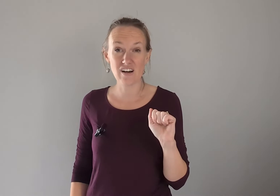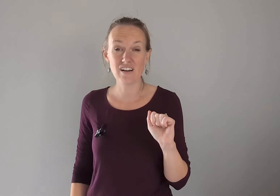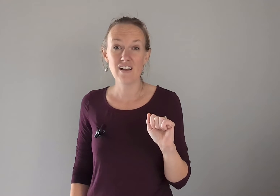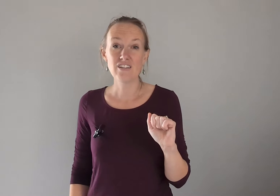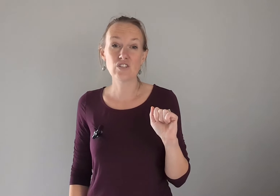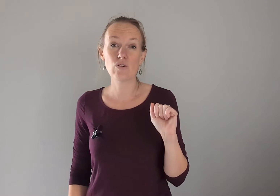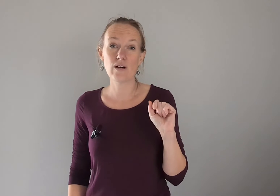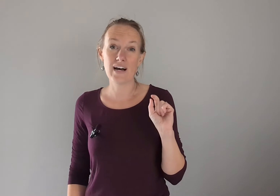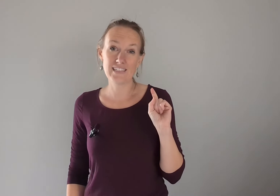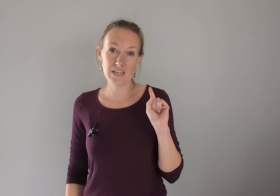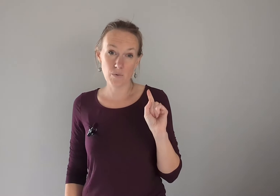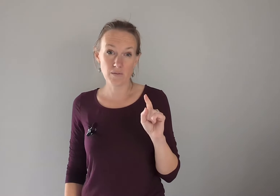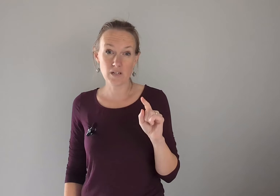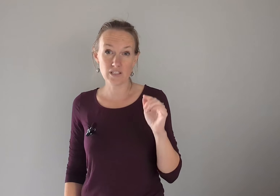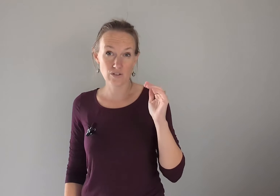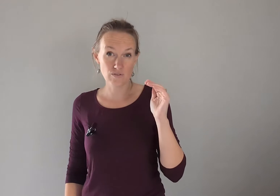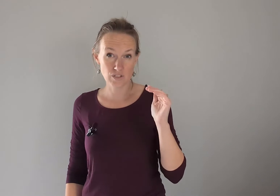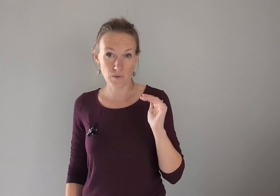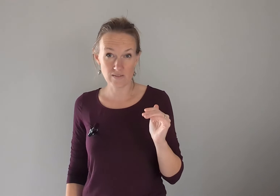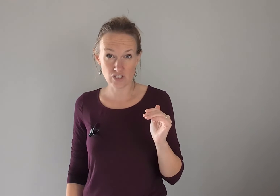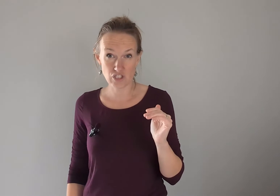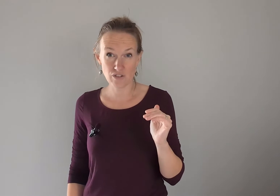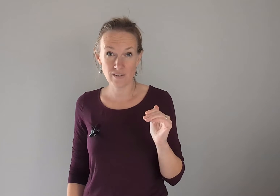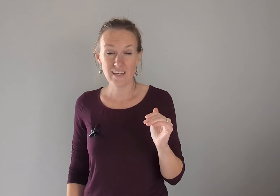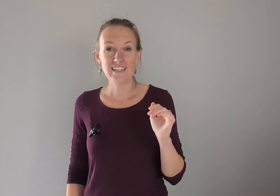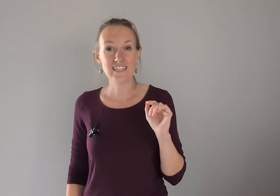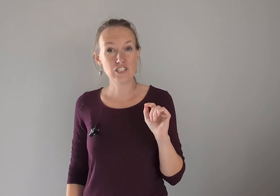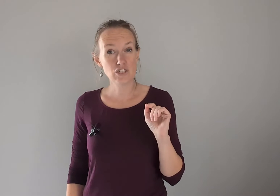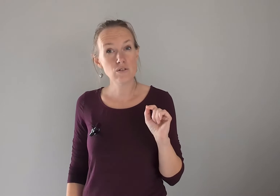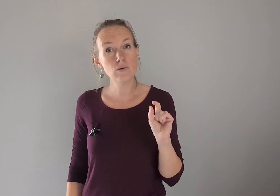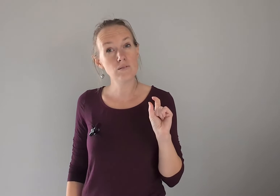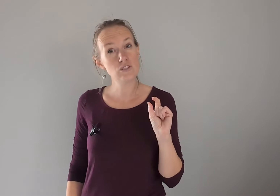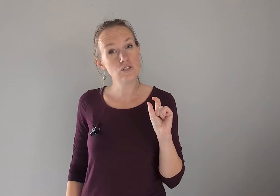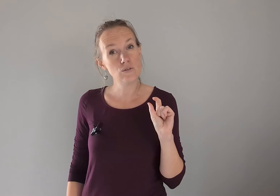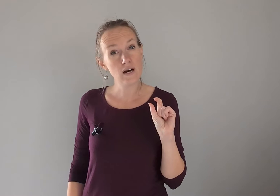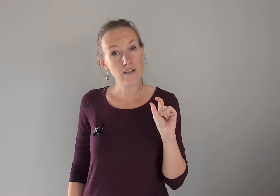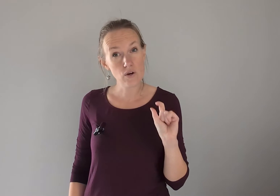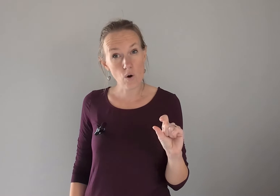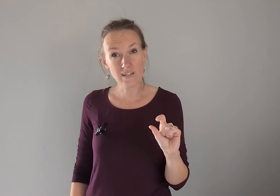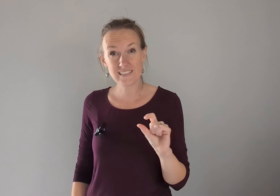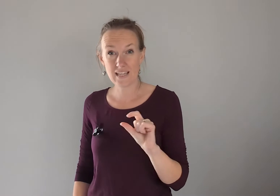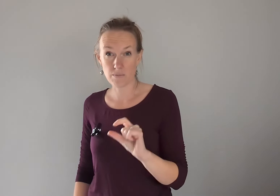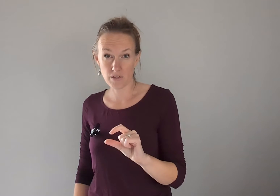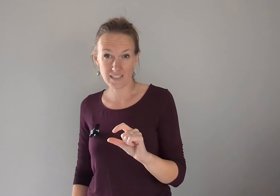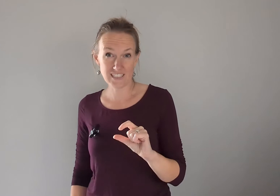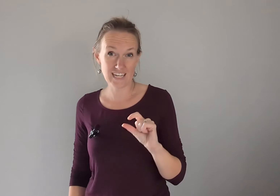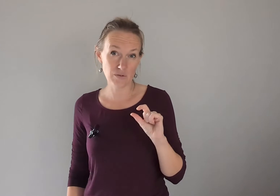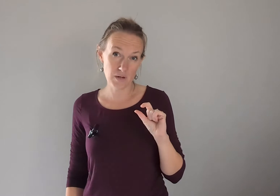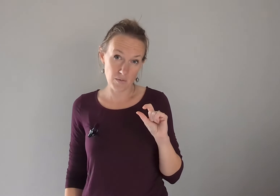song. So day 1, we're going to do verse 1 and verse 2. Day 2, we will do the chorus and the bridge. Day 3, we will